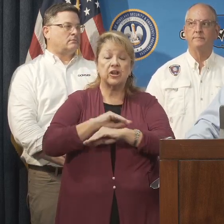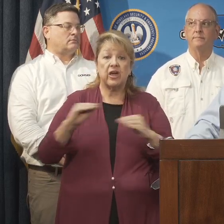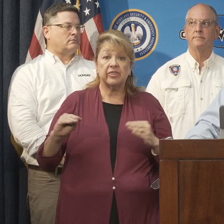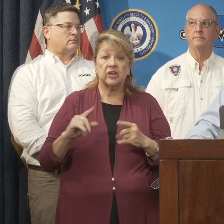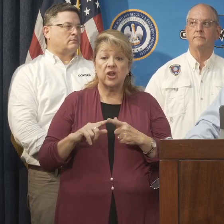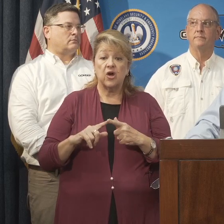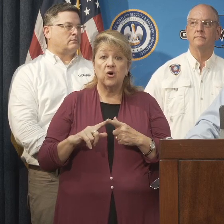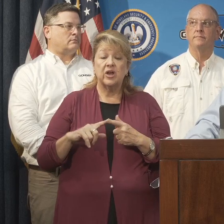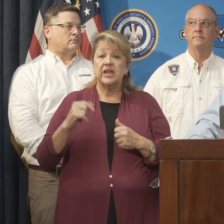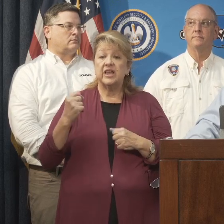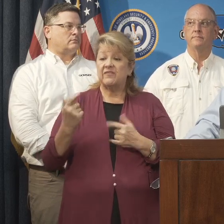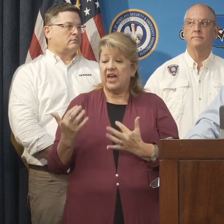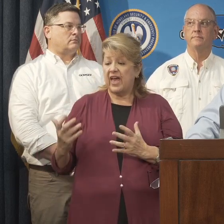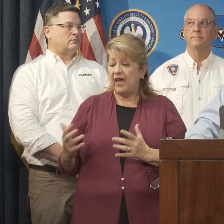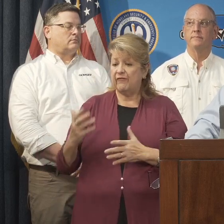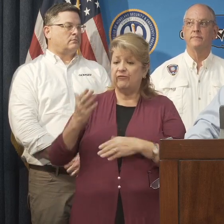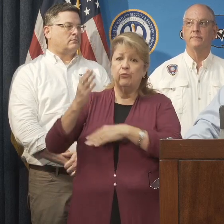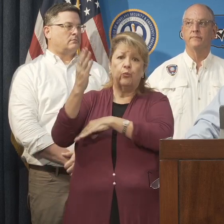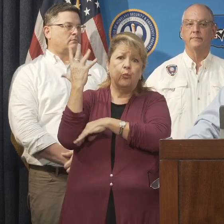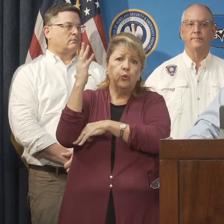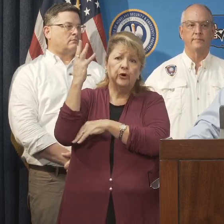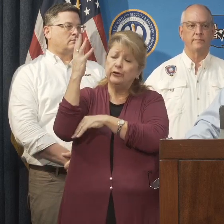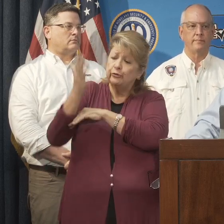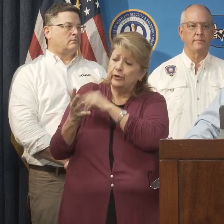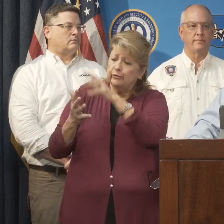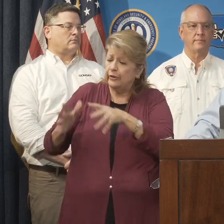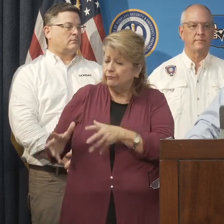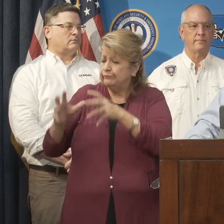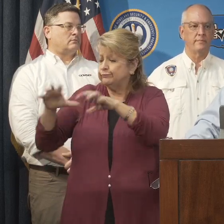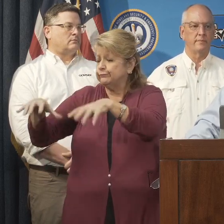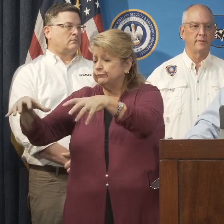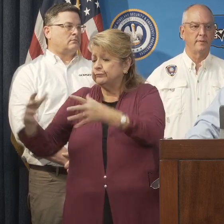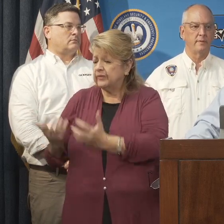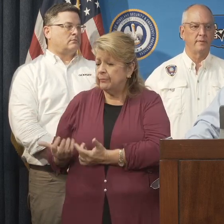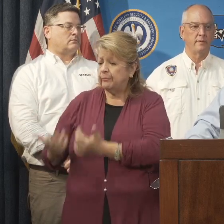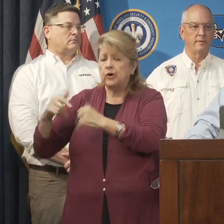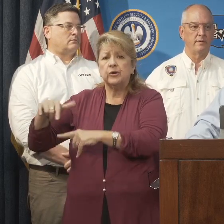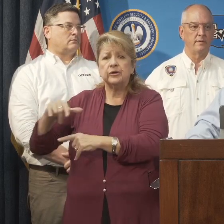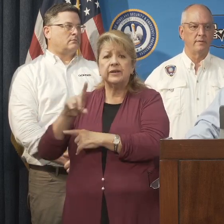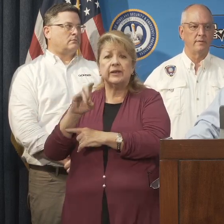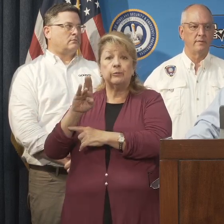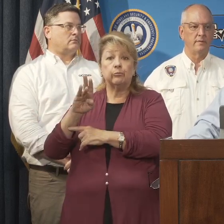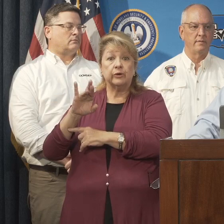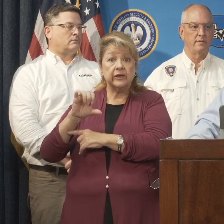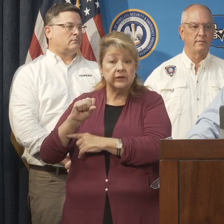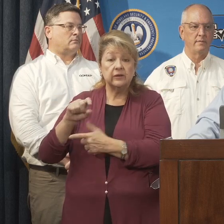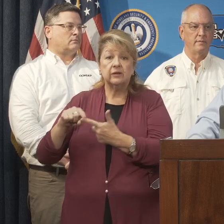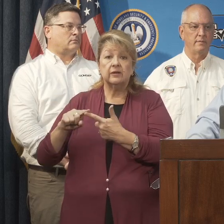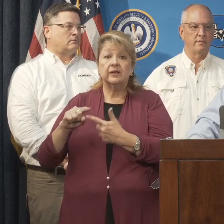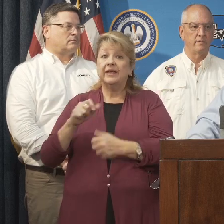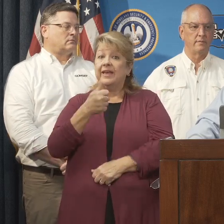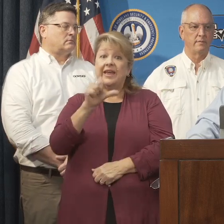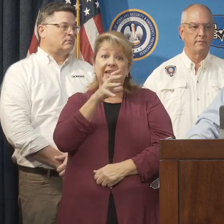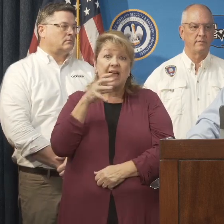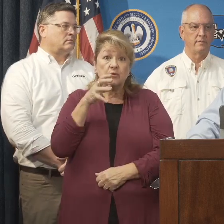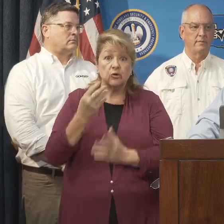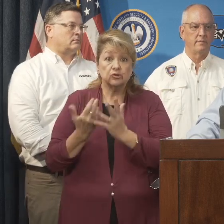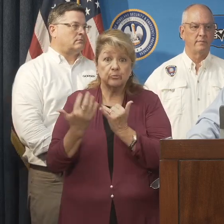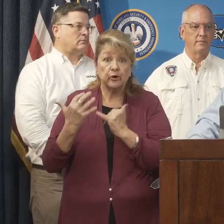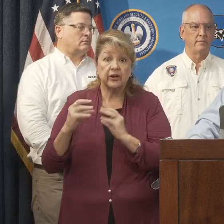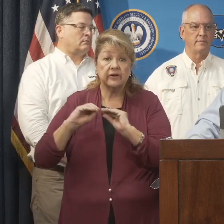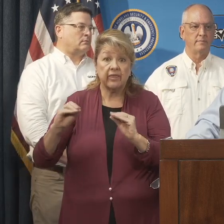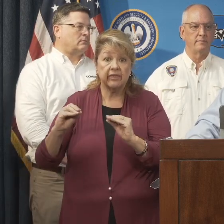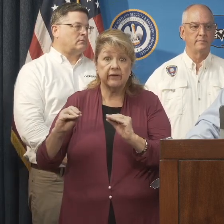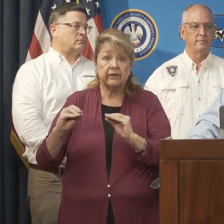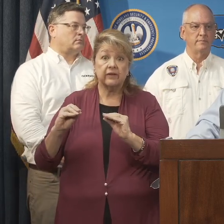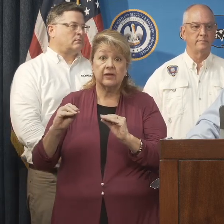of debris piles. There's no burning of agricultural of any kind, because what we did, the governor and I